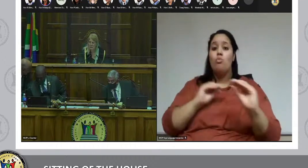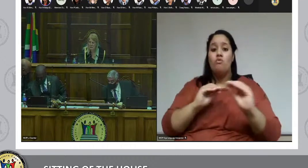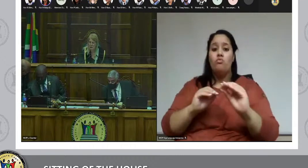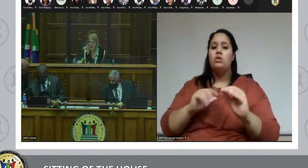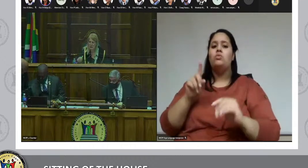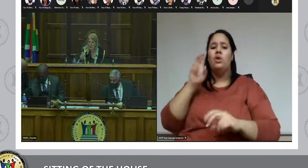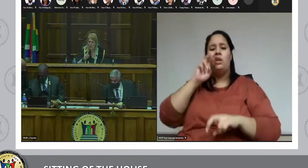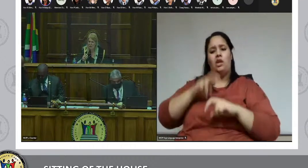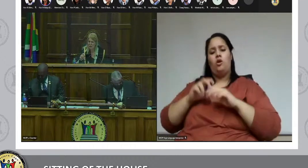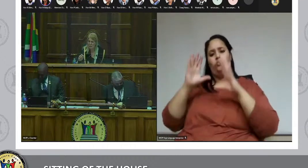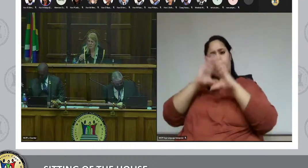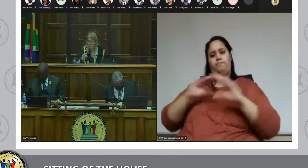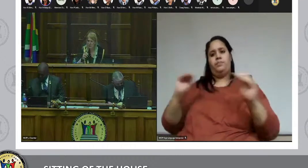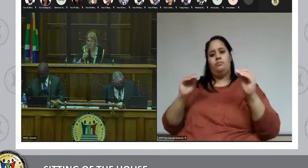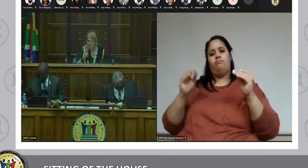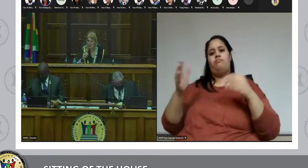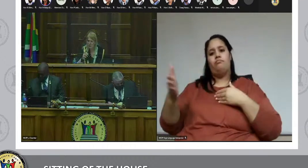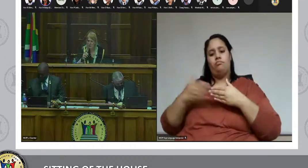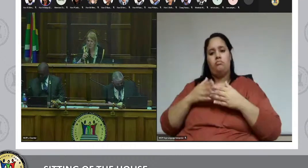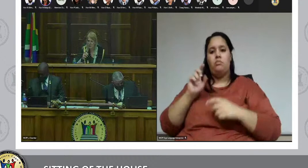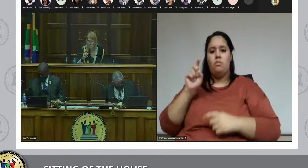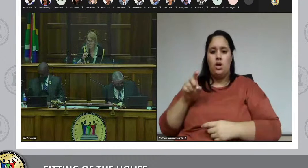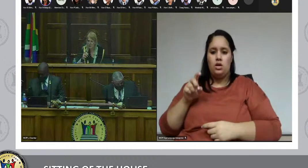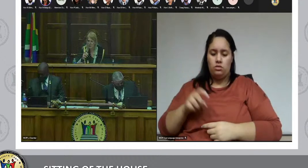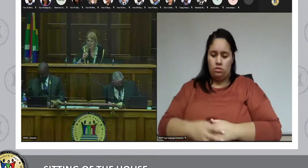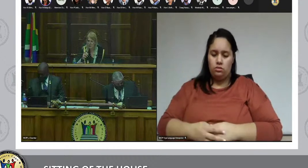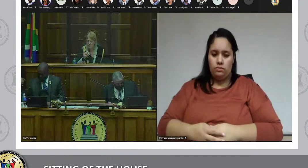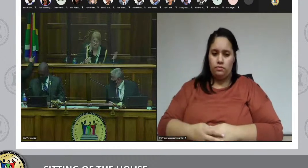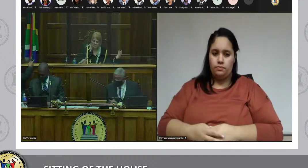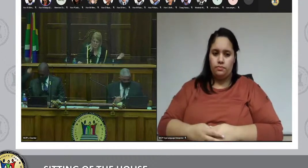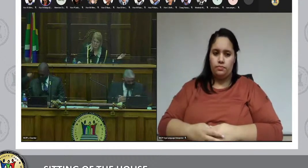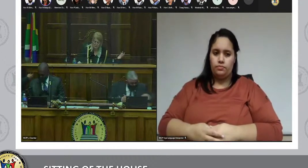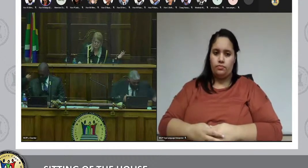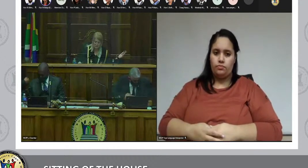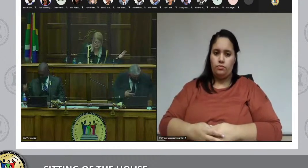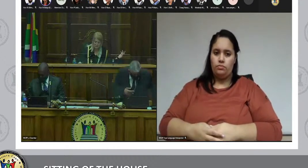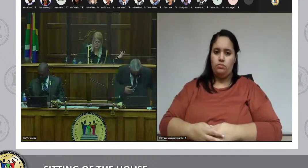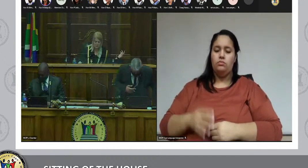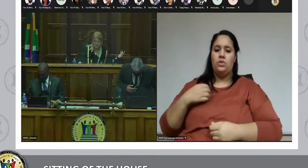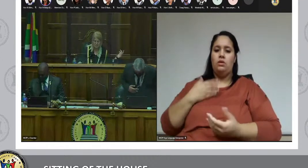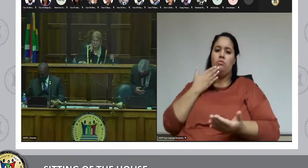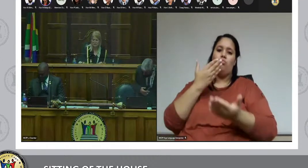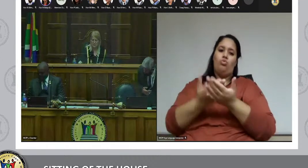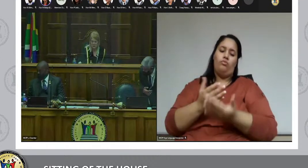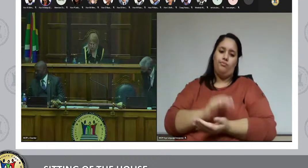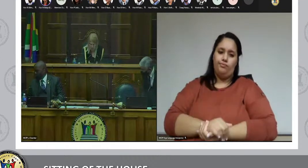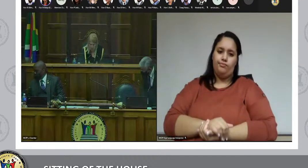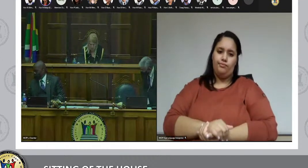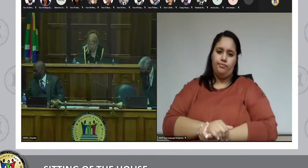and ridiculed with great fervor. Without any hesitation, I so move.